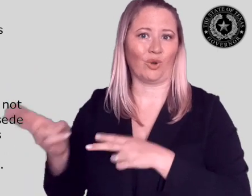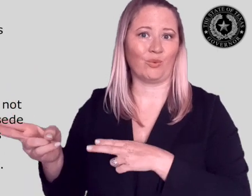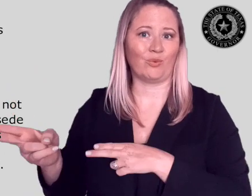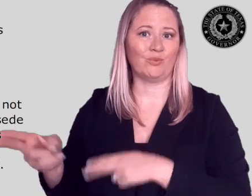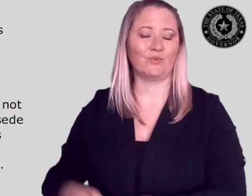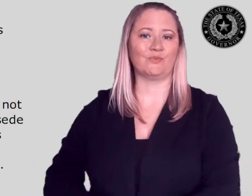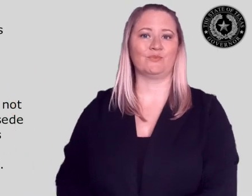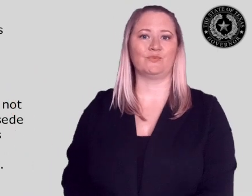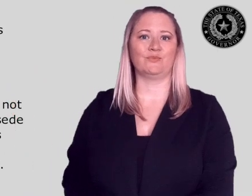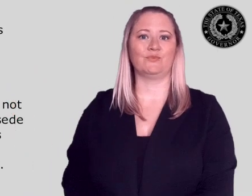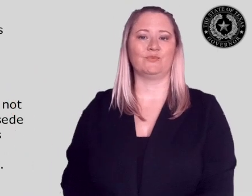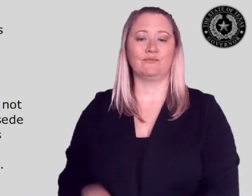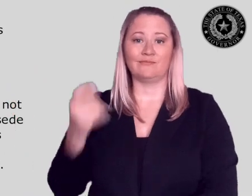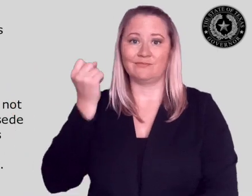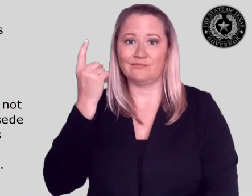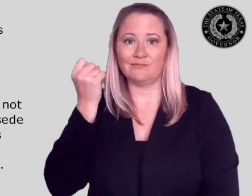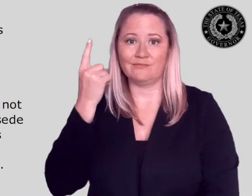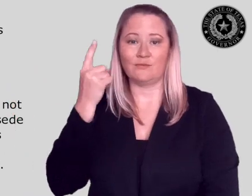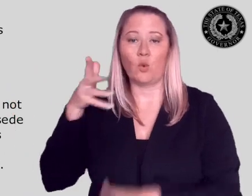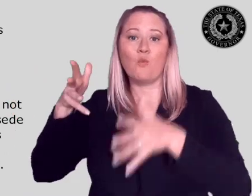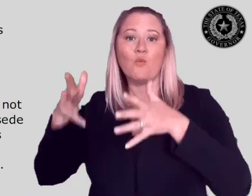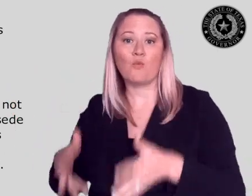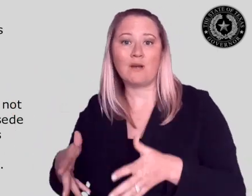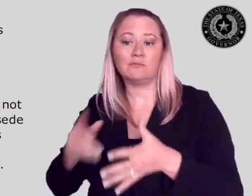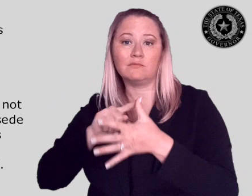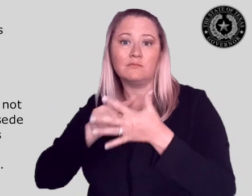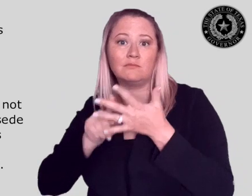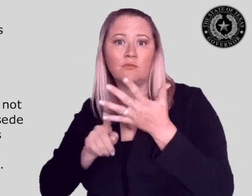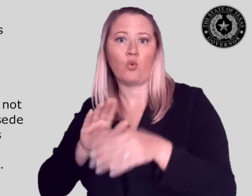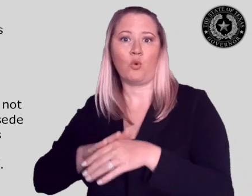GA13, GA34, or GA35.